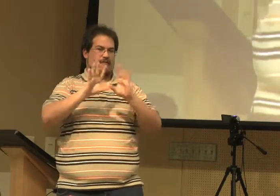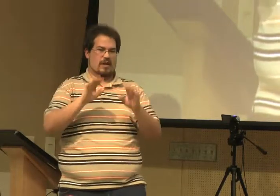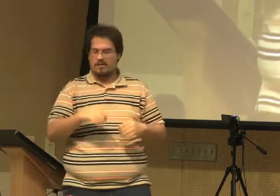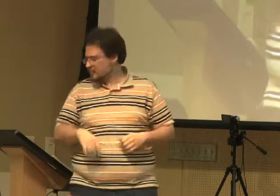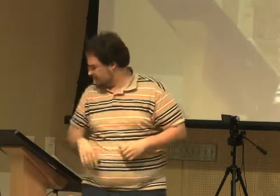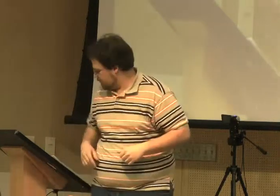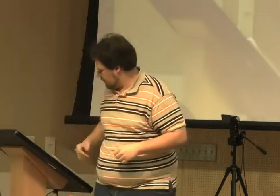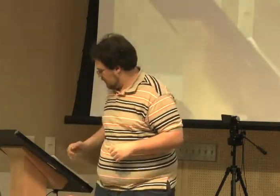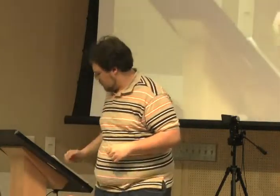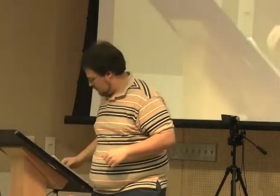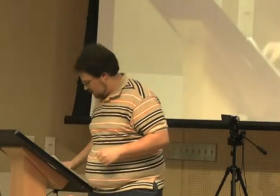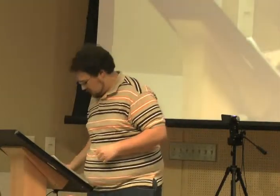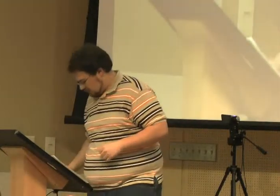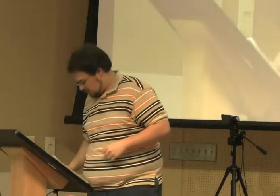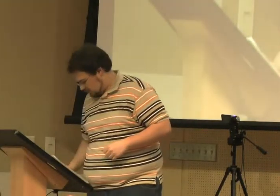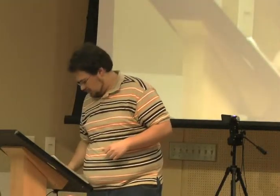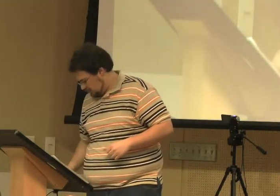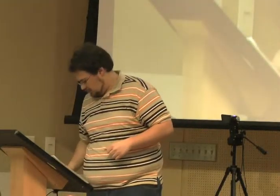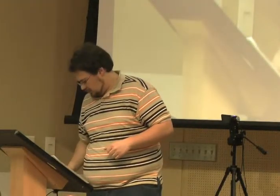be clarified.